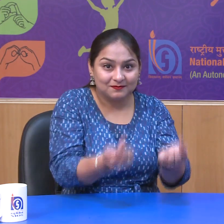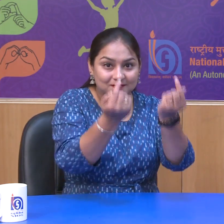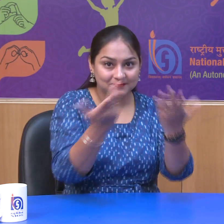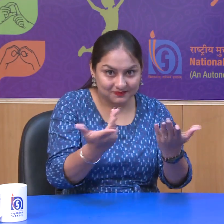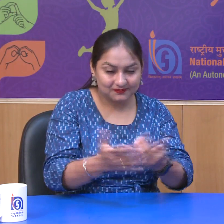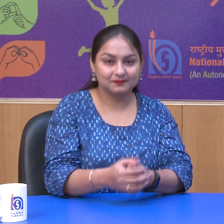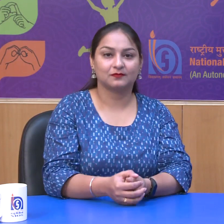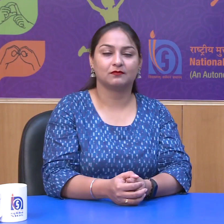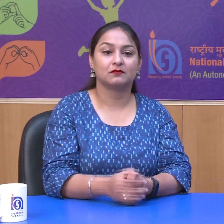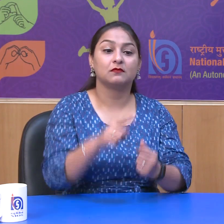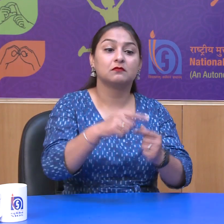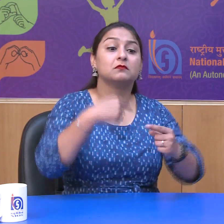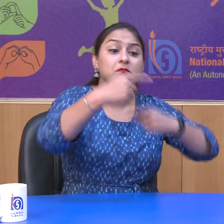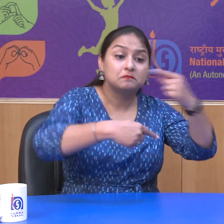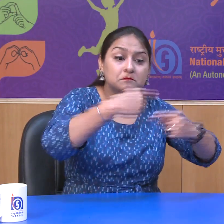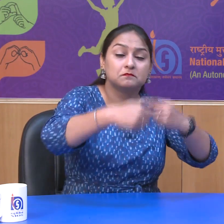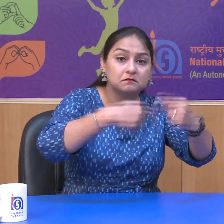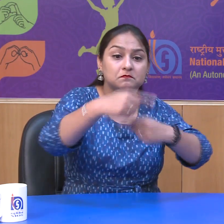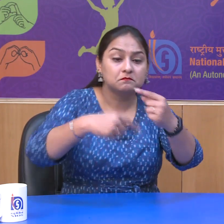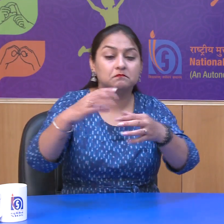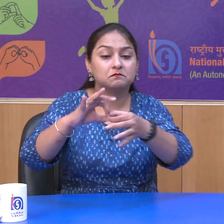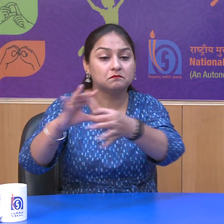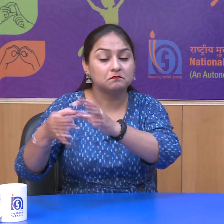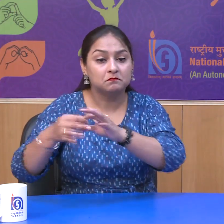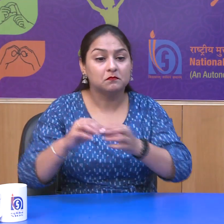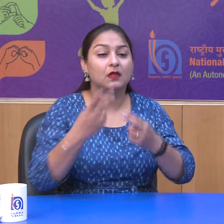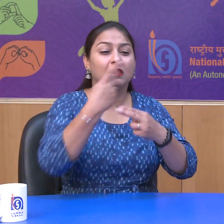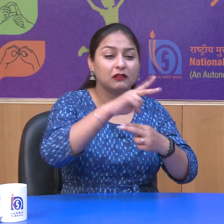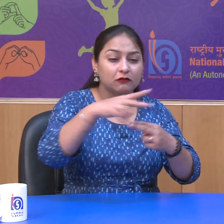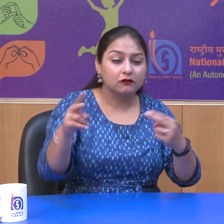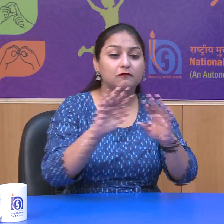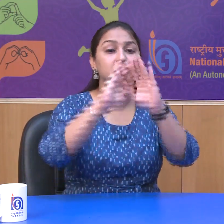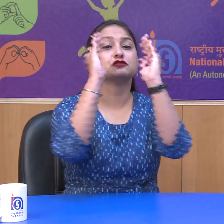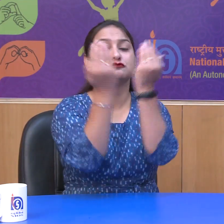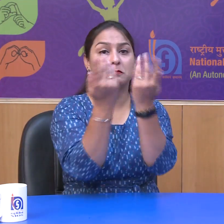and their relationship with various geographical factors